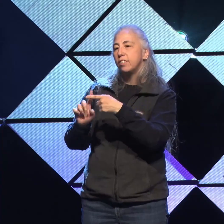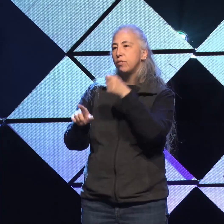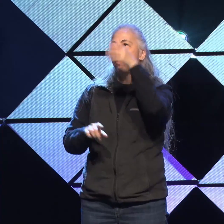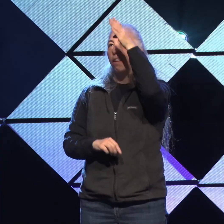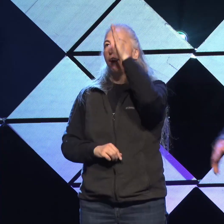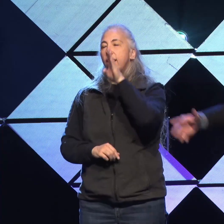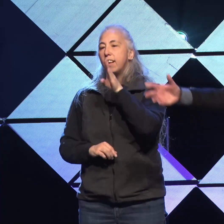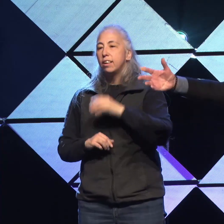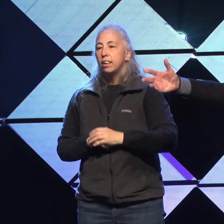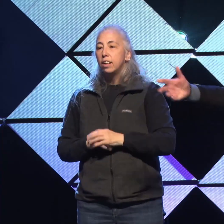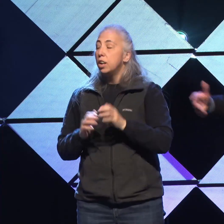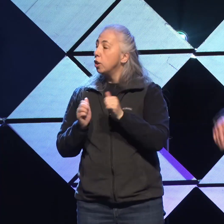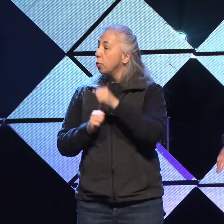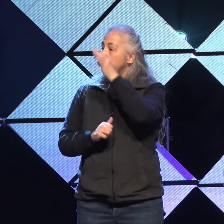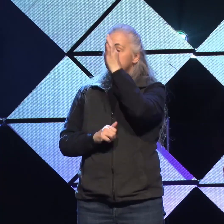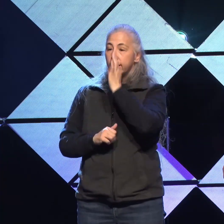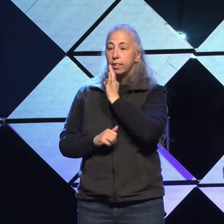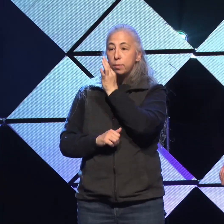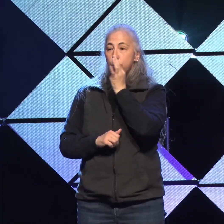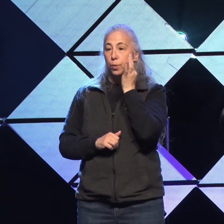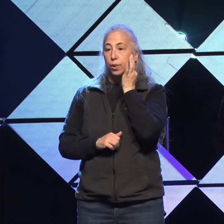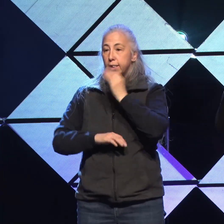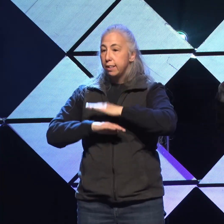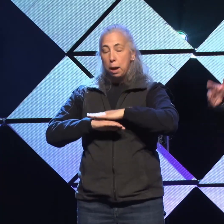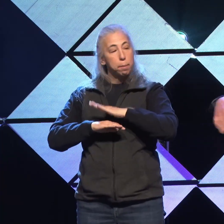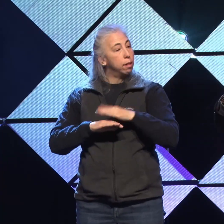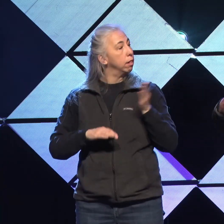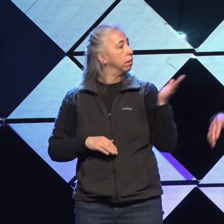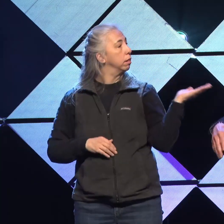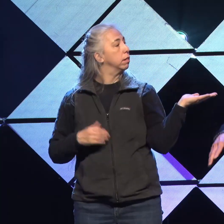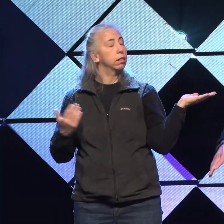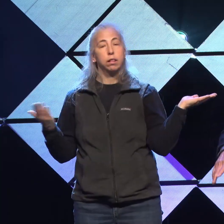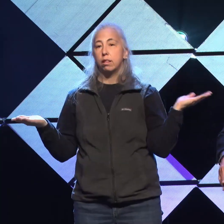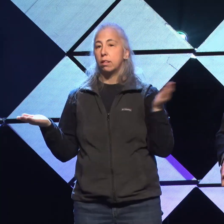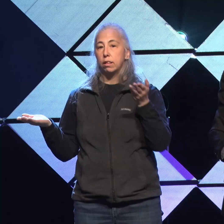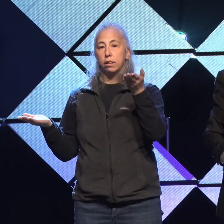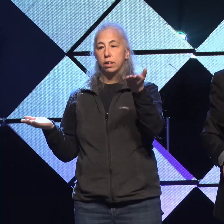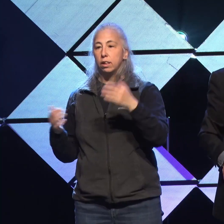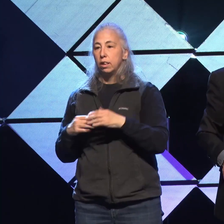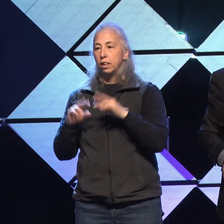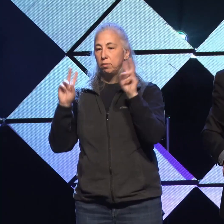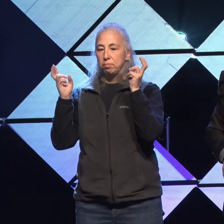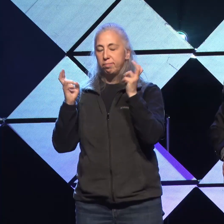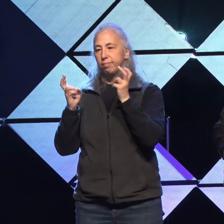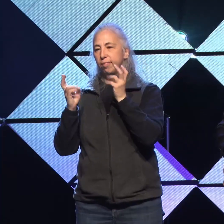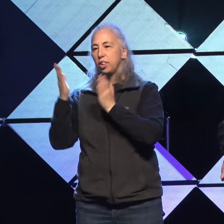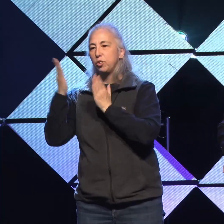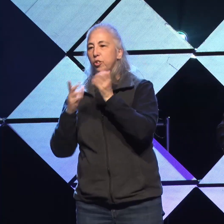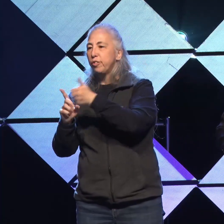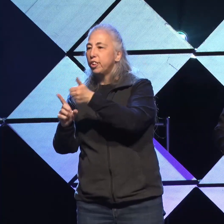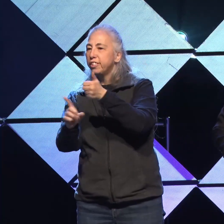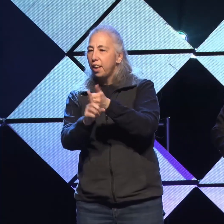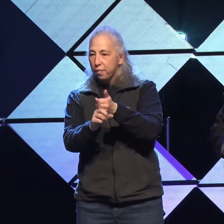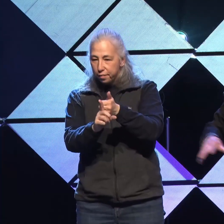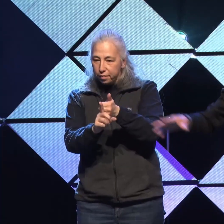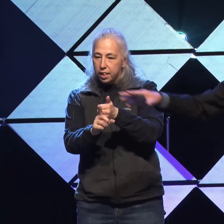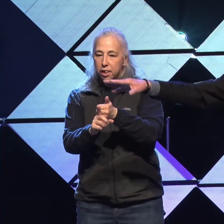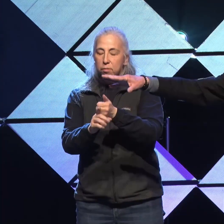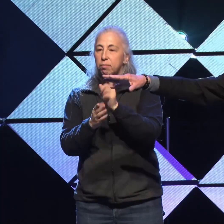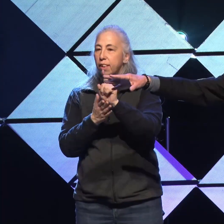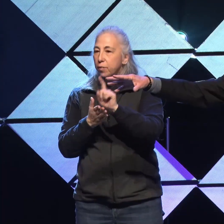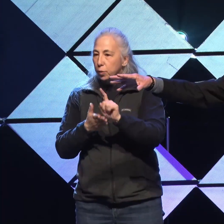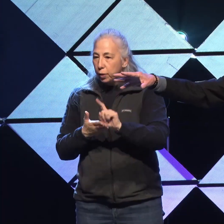In the communion table, this is a serve yourself communion setup that we do every week.